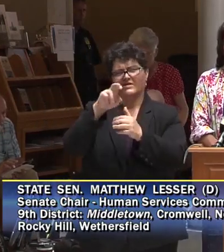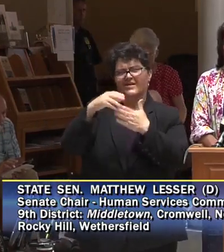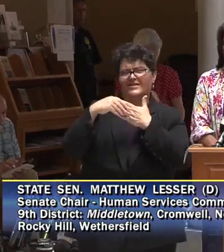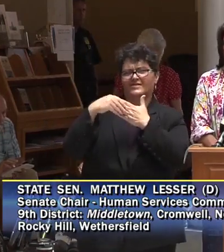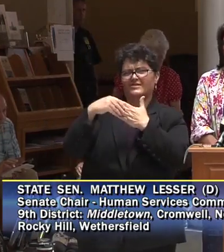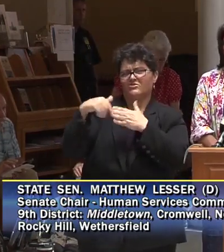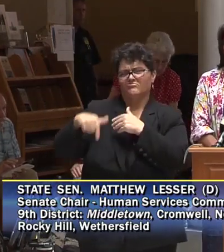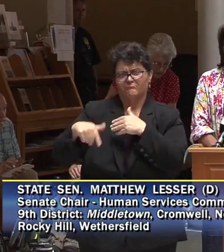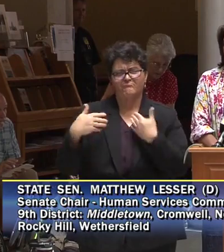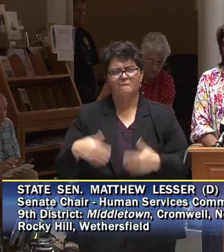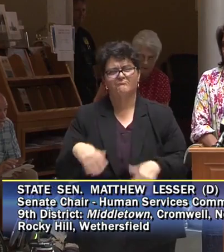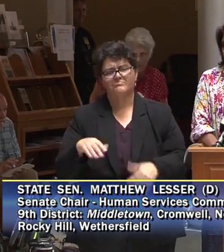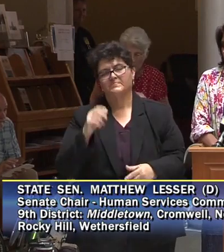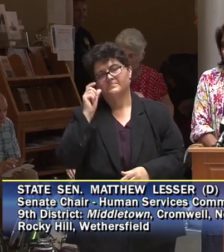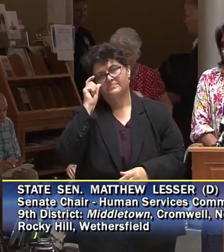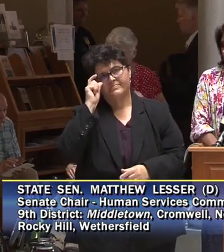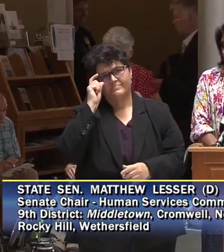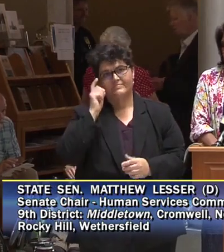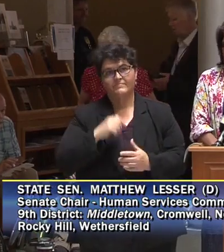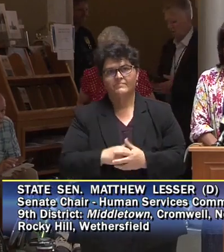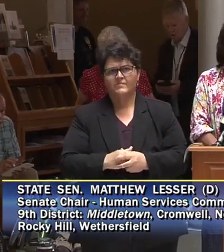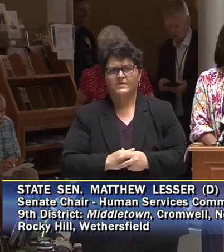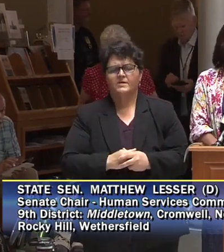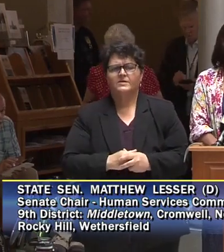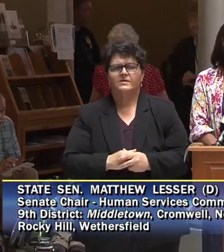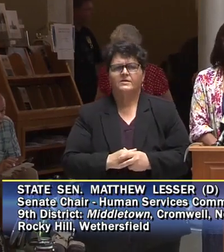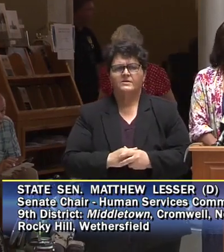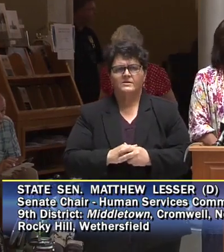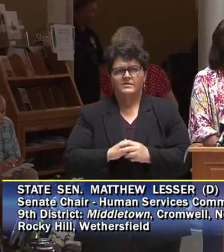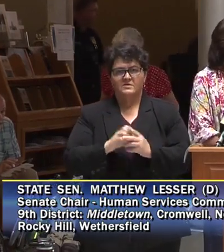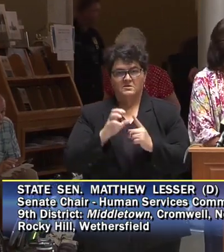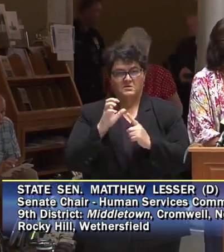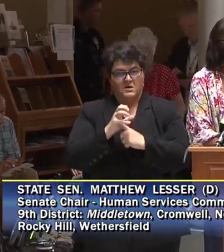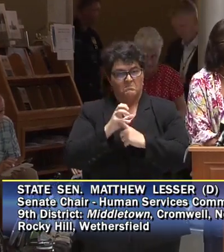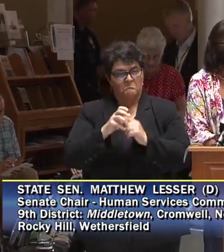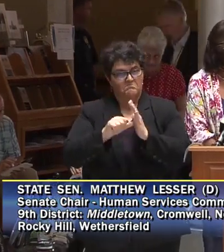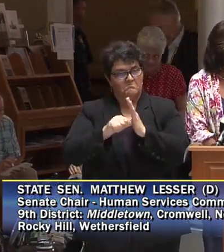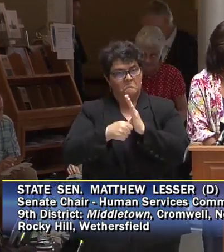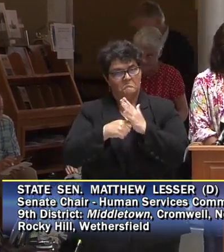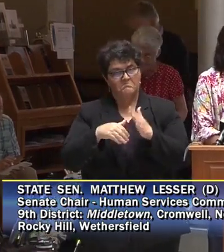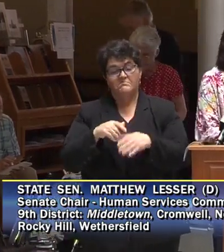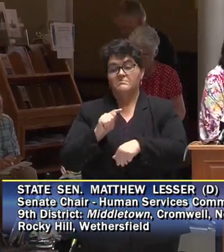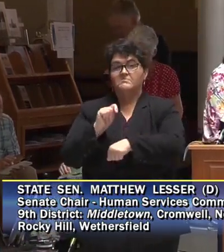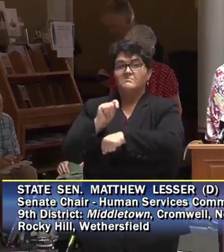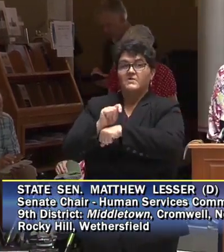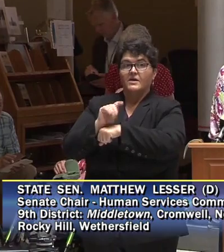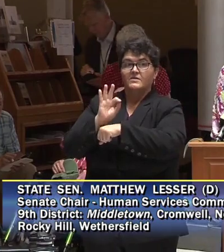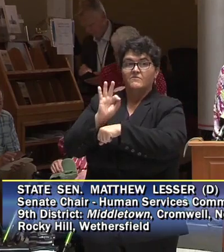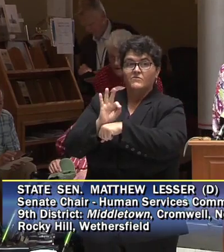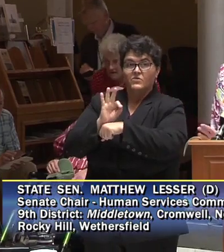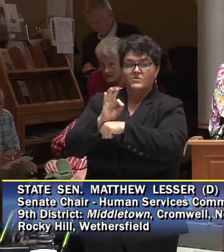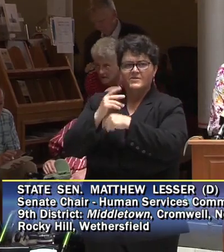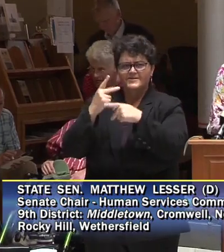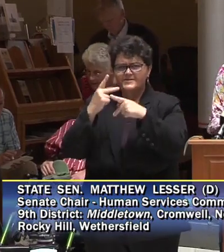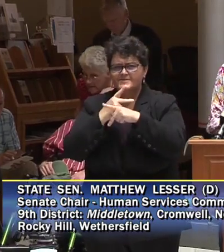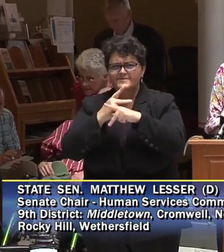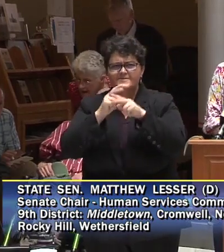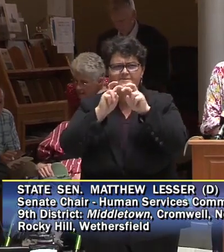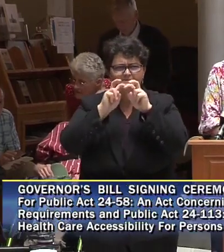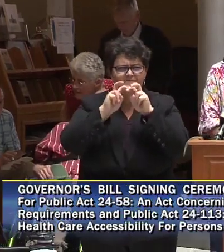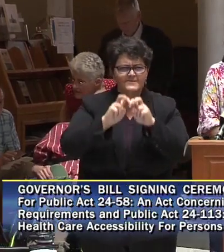And it couldn't be more important. We had a task force looking at this issue, and I want to give a real shout out to the people who did the hard